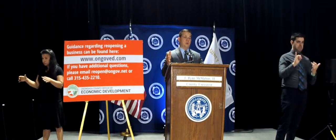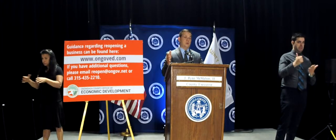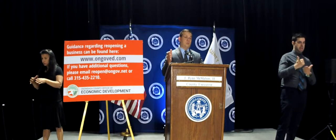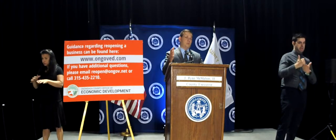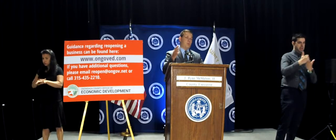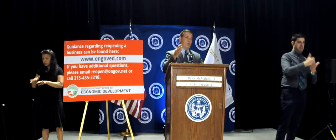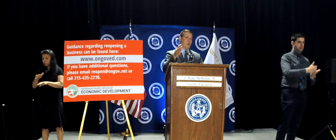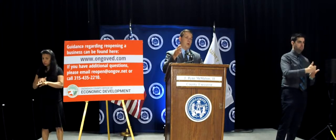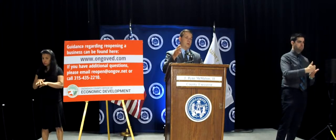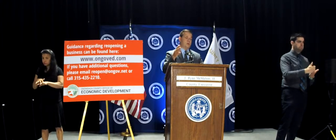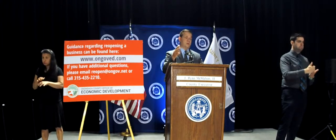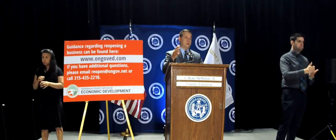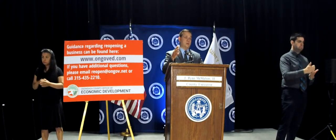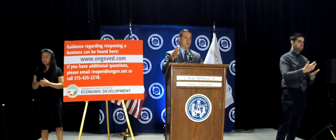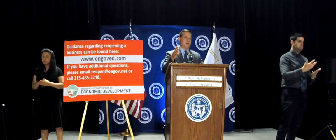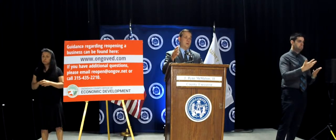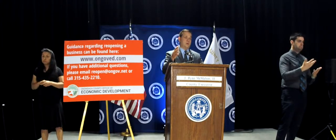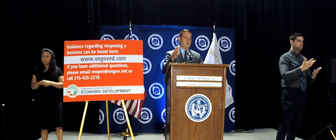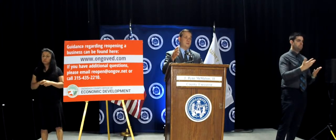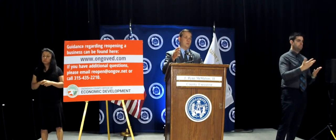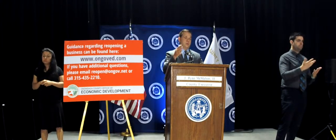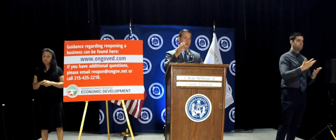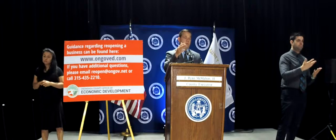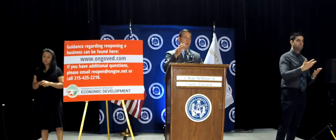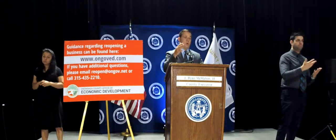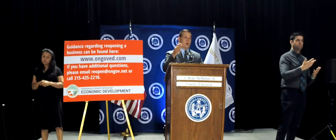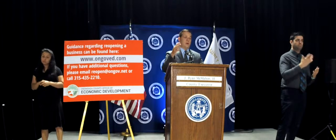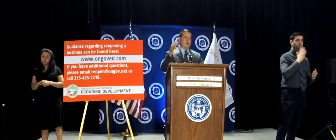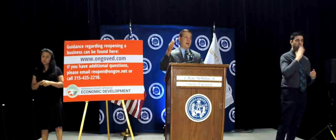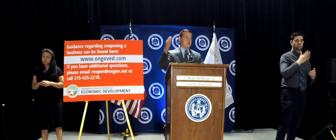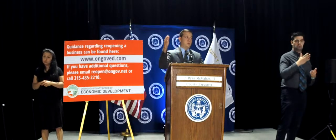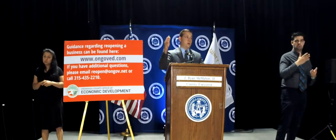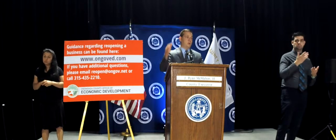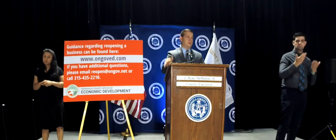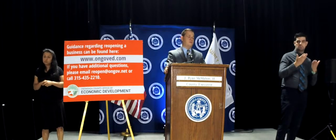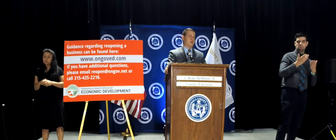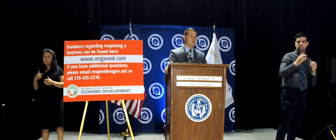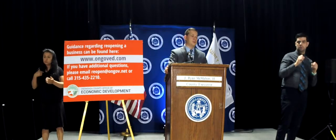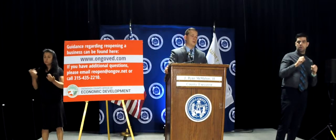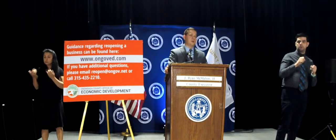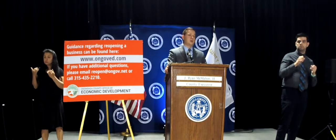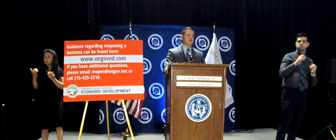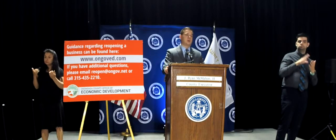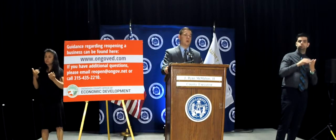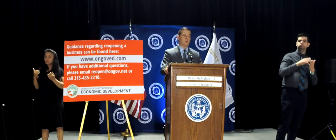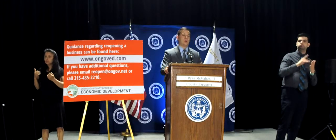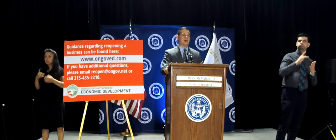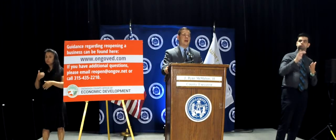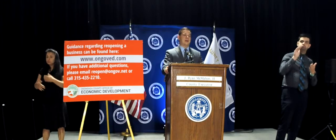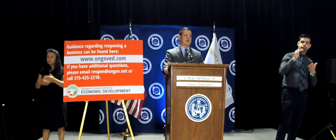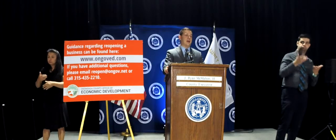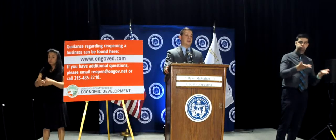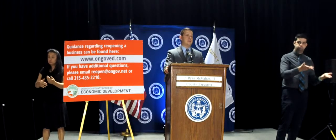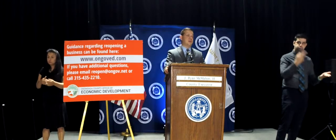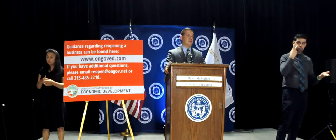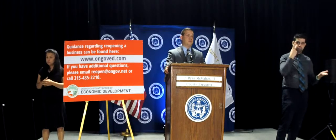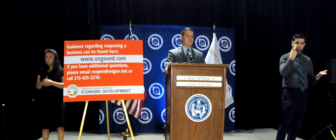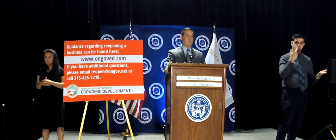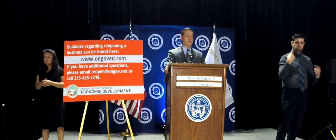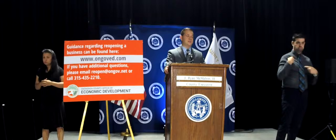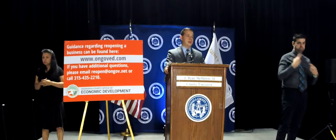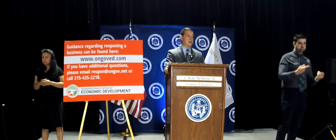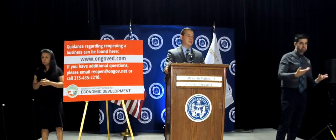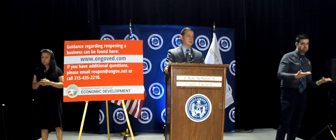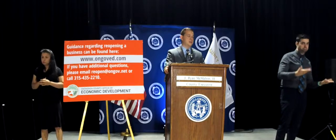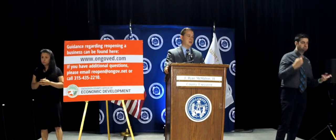maybe doing a little bit more, and so we learn more as we go into phases. So I think if